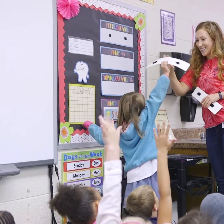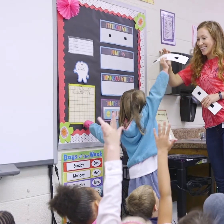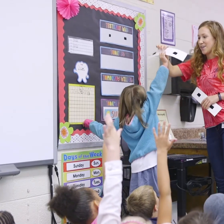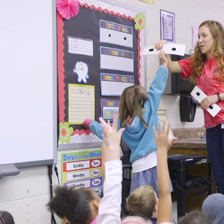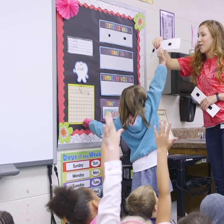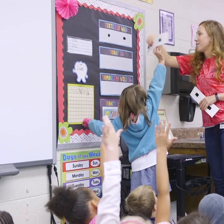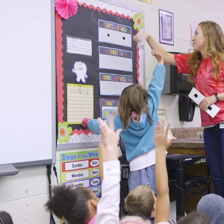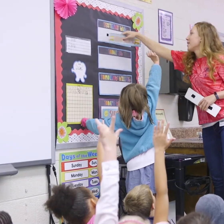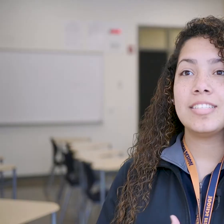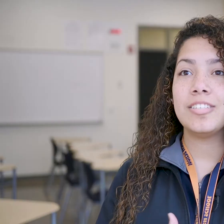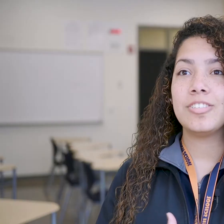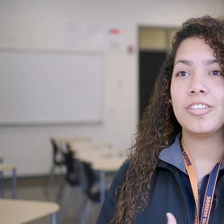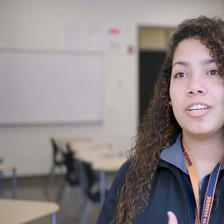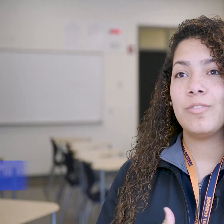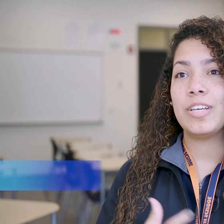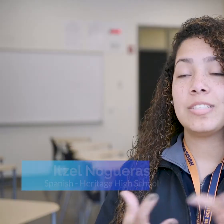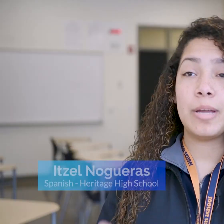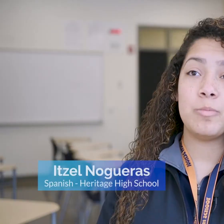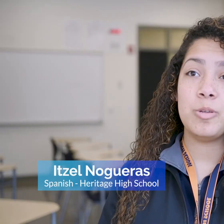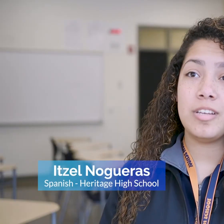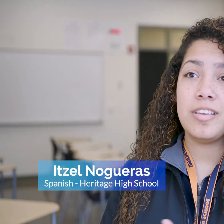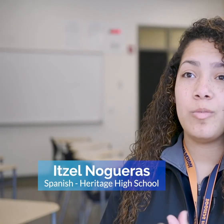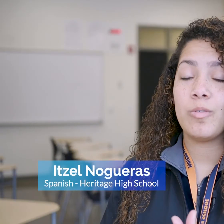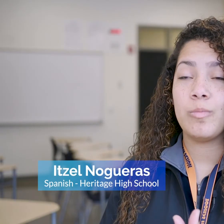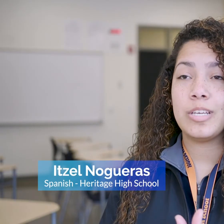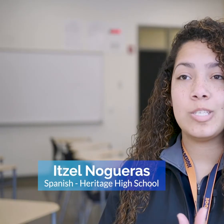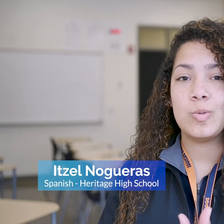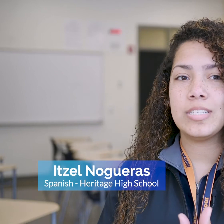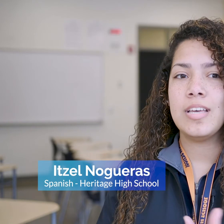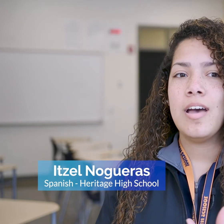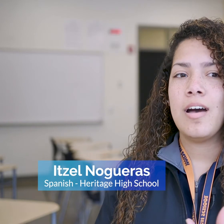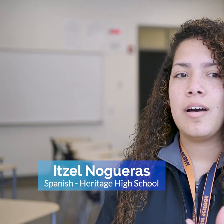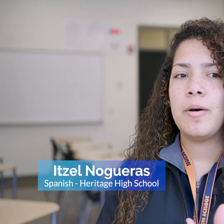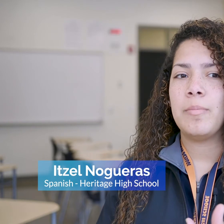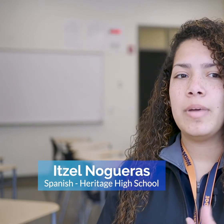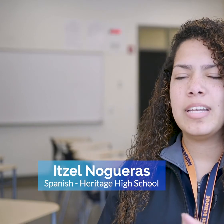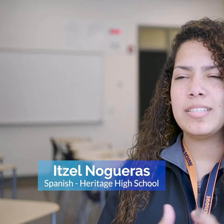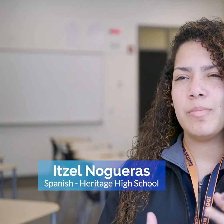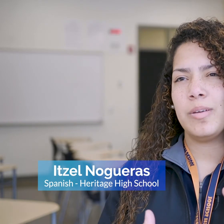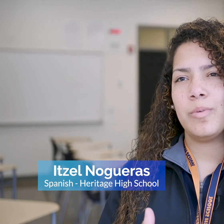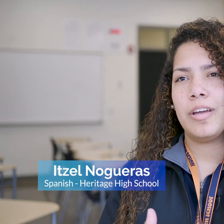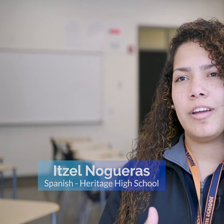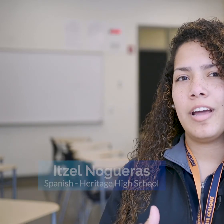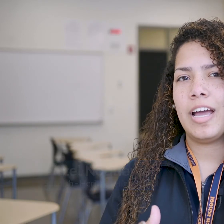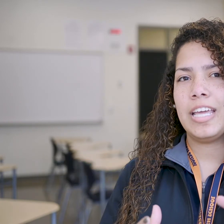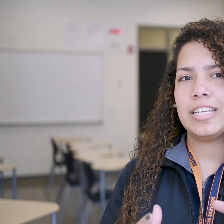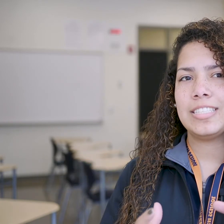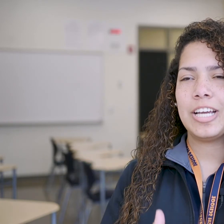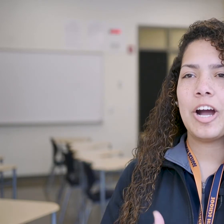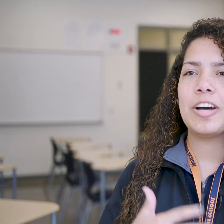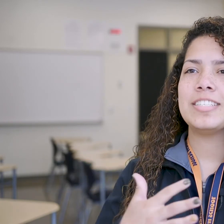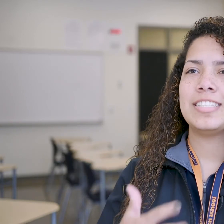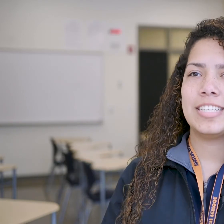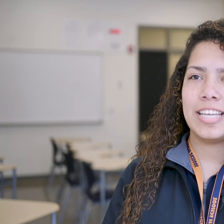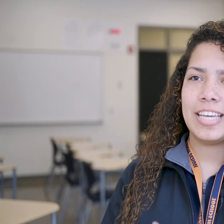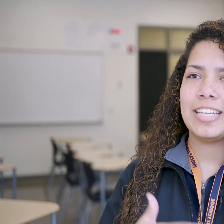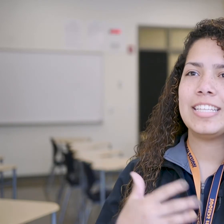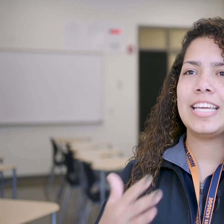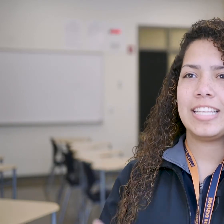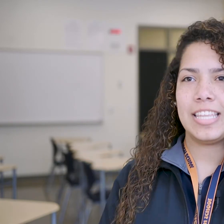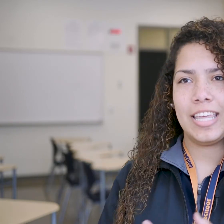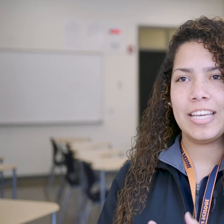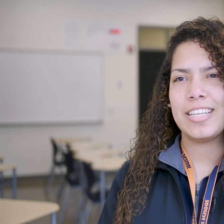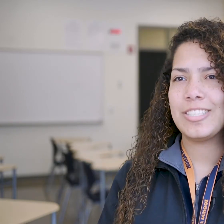where I get to, as a teacher, invest in my community and work with my students. And it is something where it is a constant,